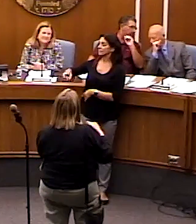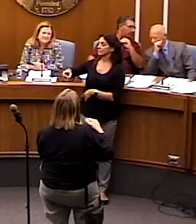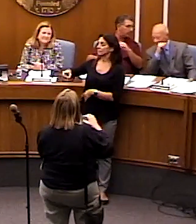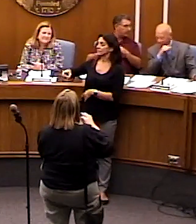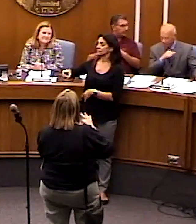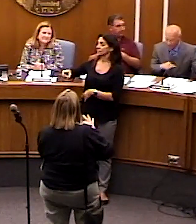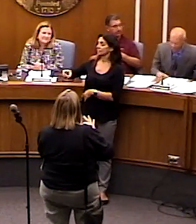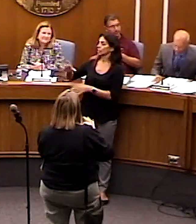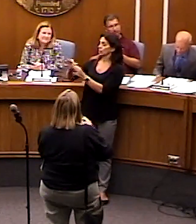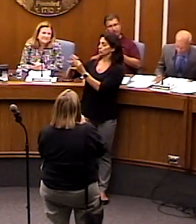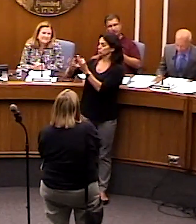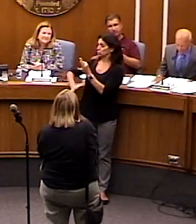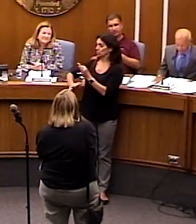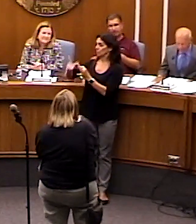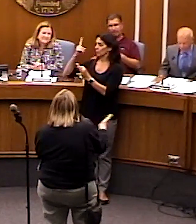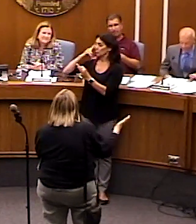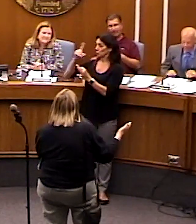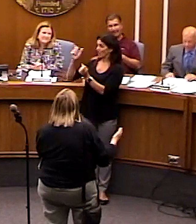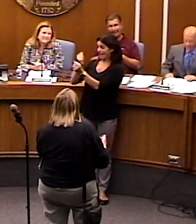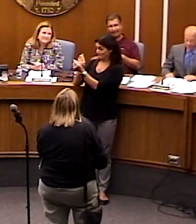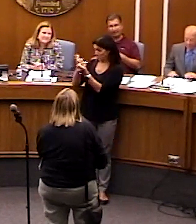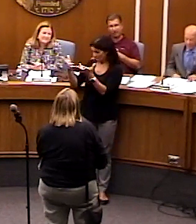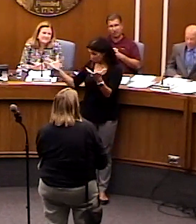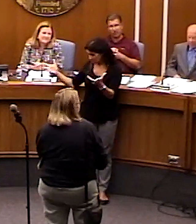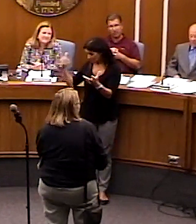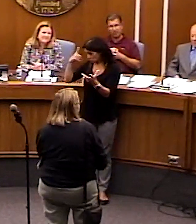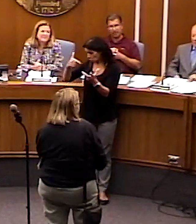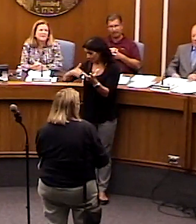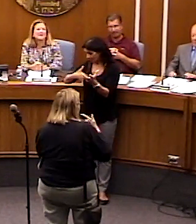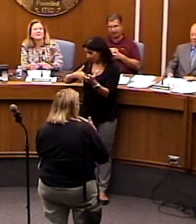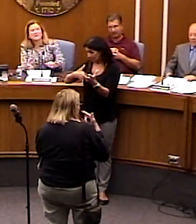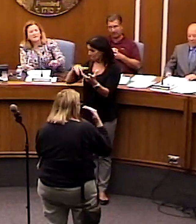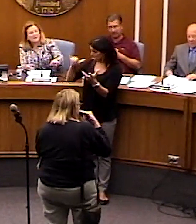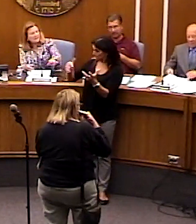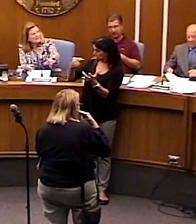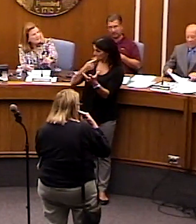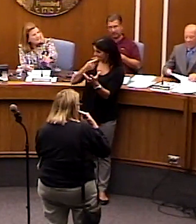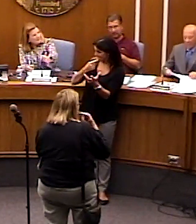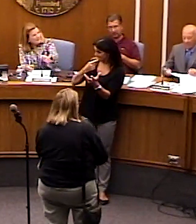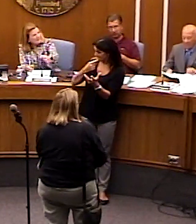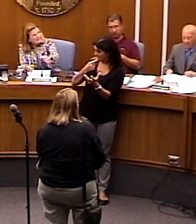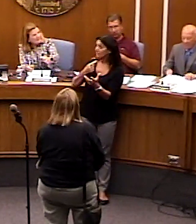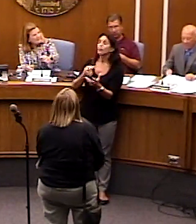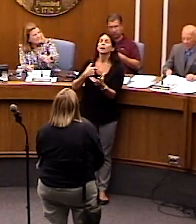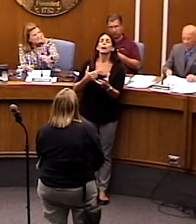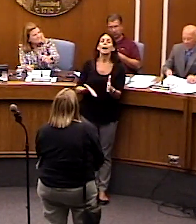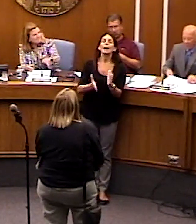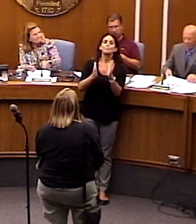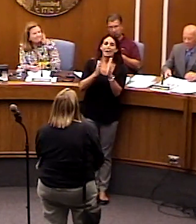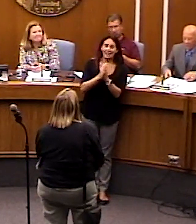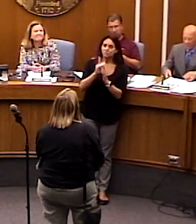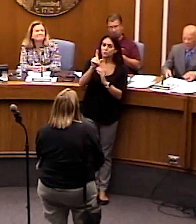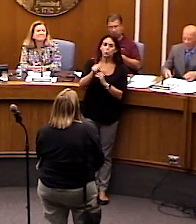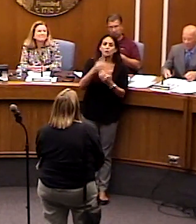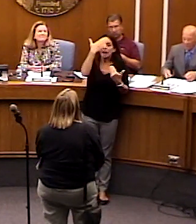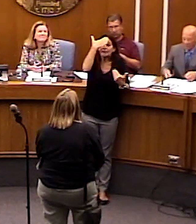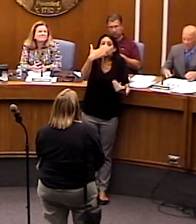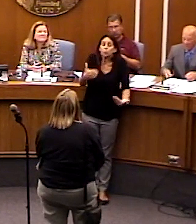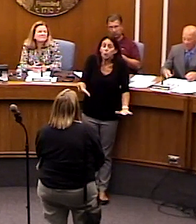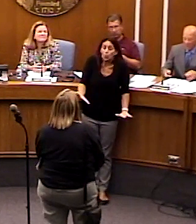He thinks that I need the interpreters to do everything for me? That what you're thinking? I'm asking the question. I don't